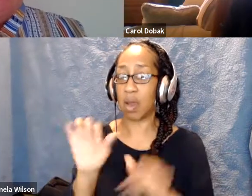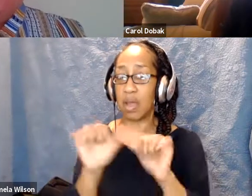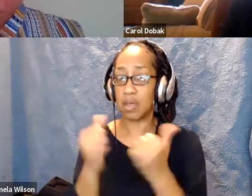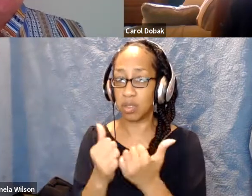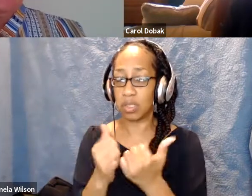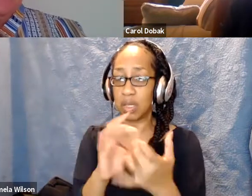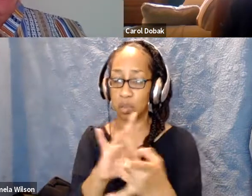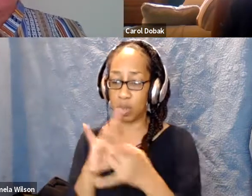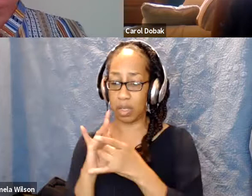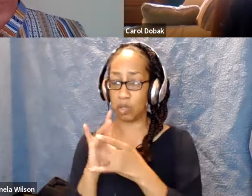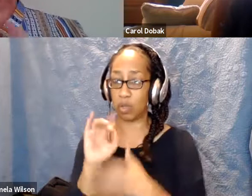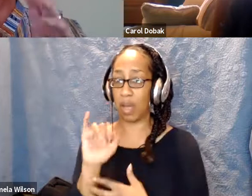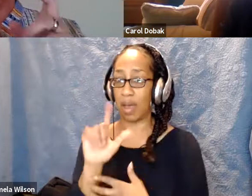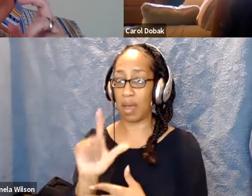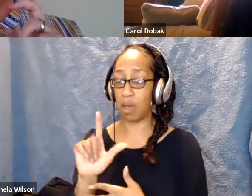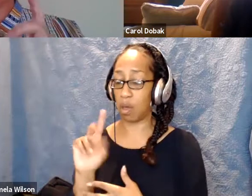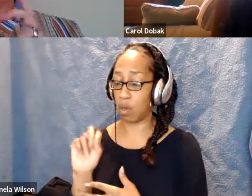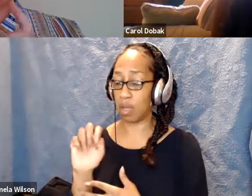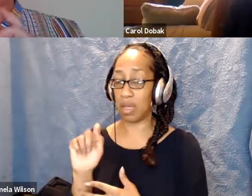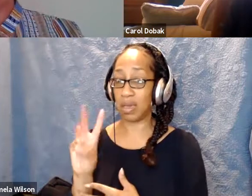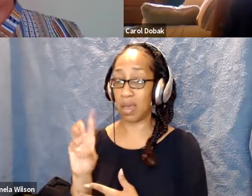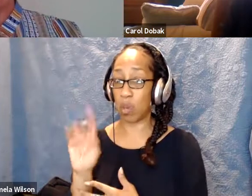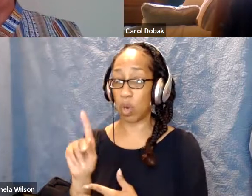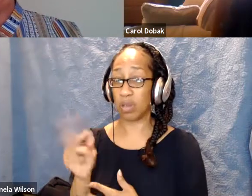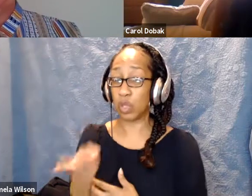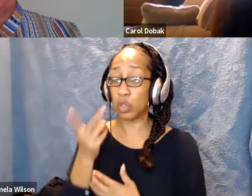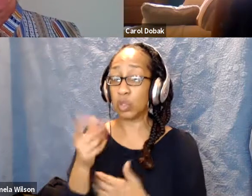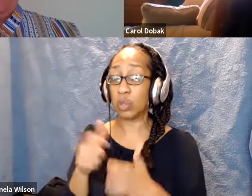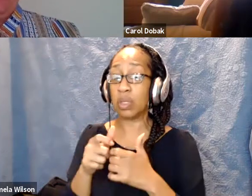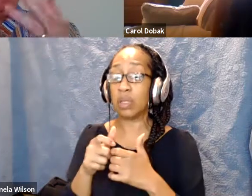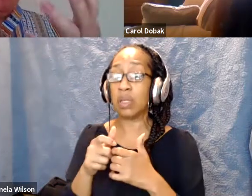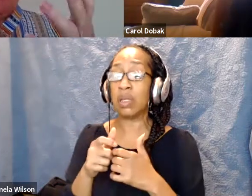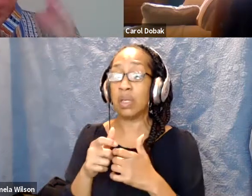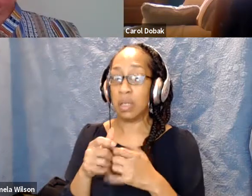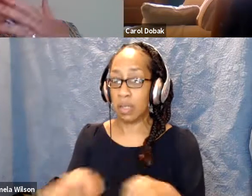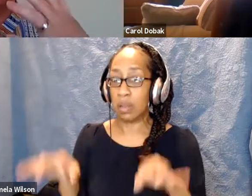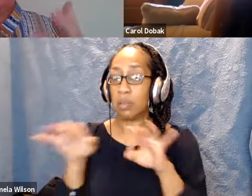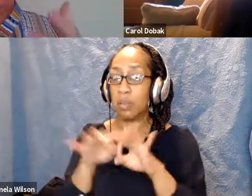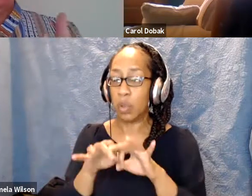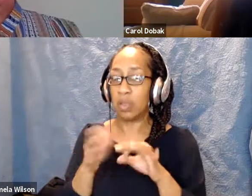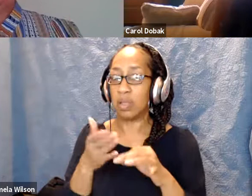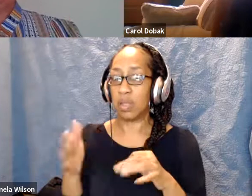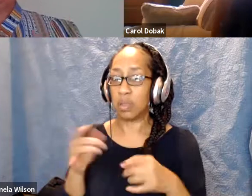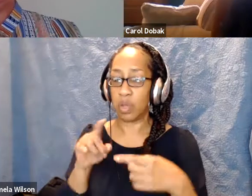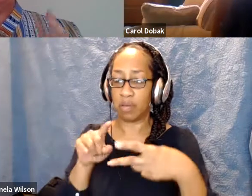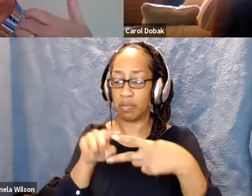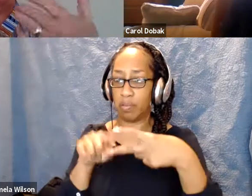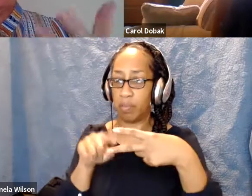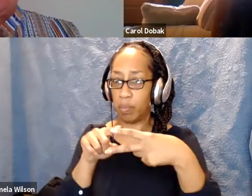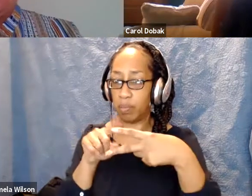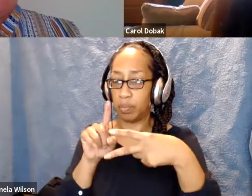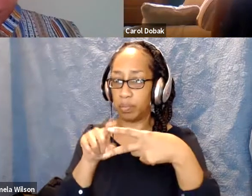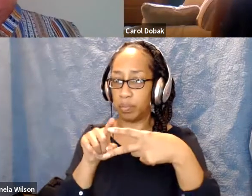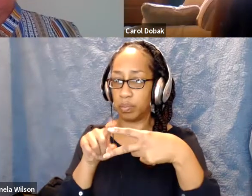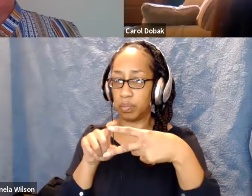network. In the IL network, there are really 2 big identities associated with the VR agencies, right? You have one